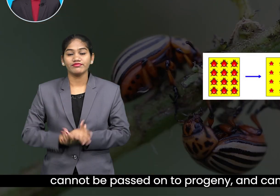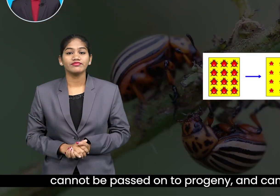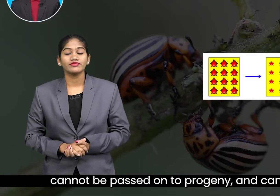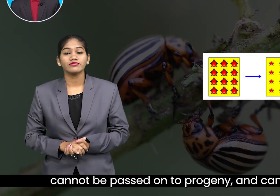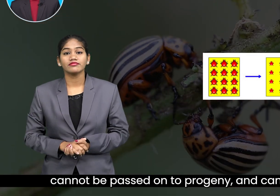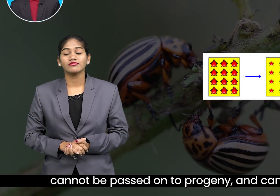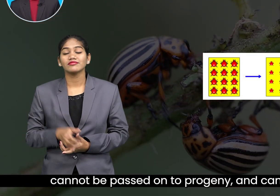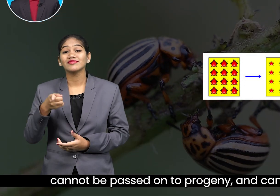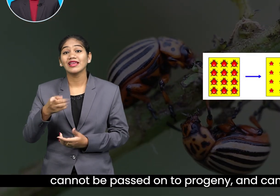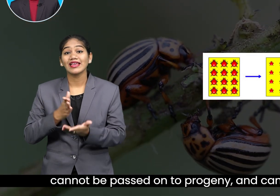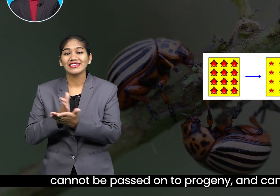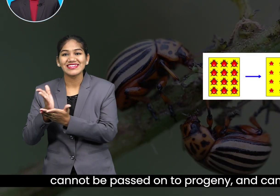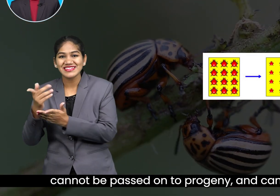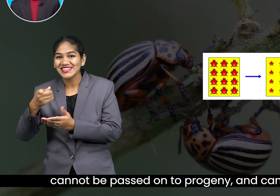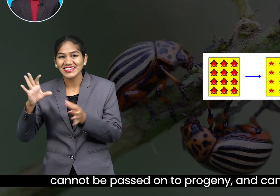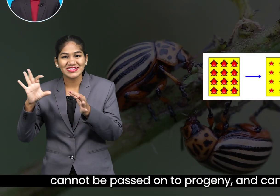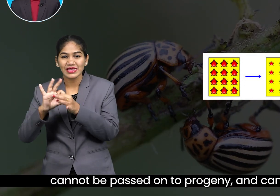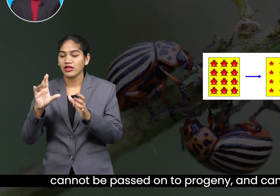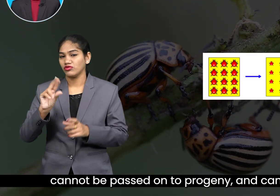and cannot direct evolution.